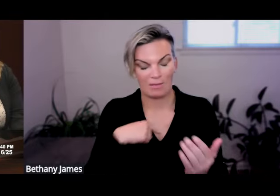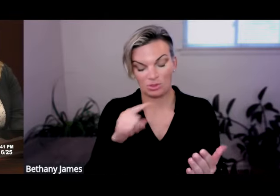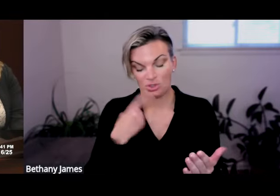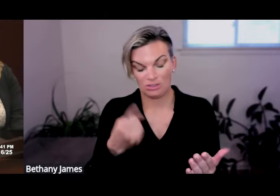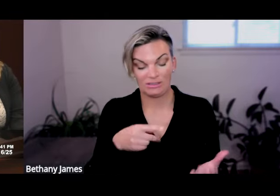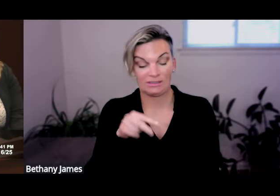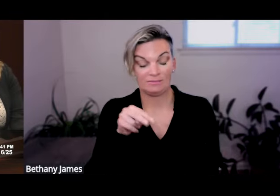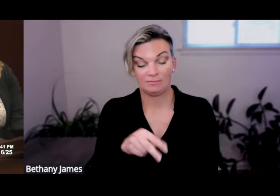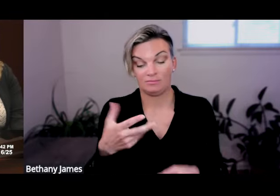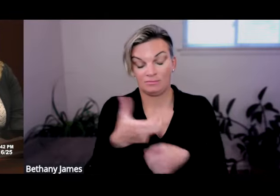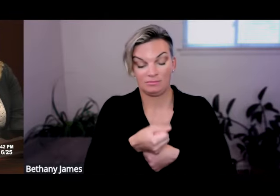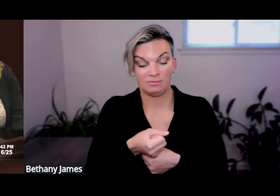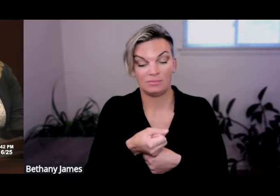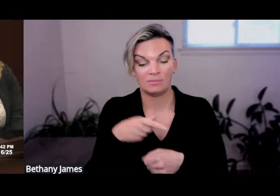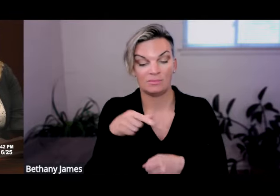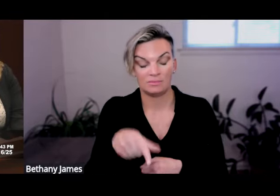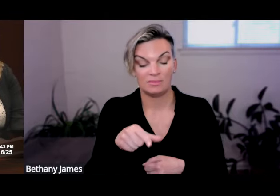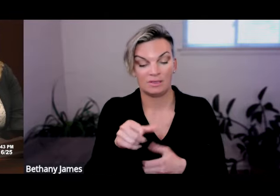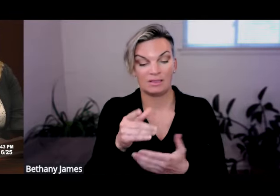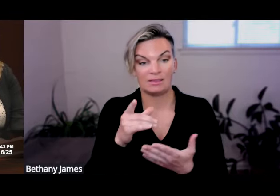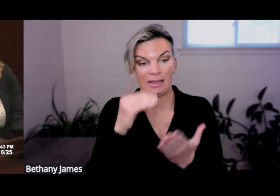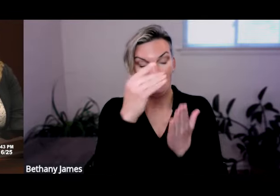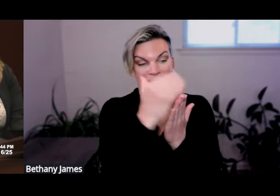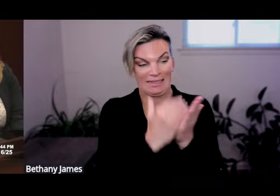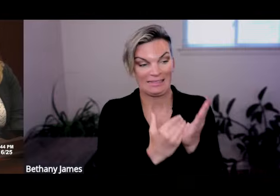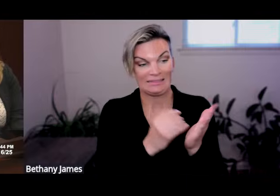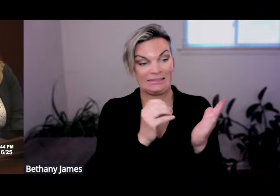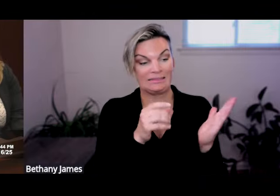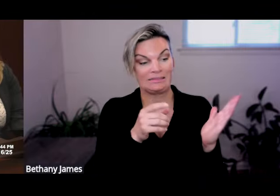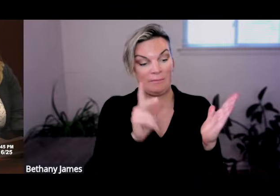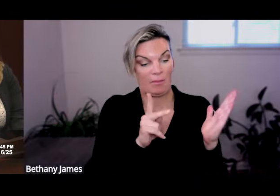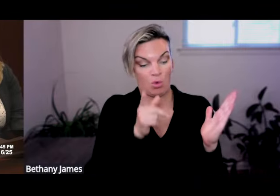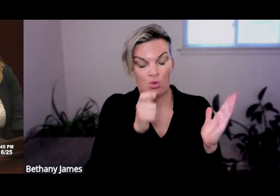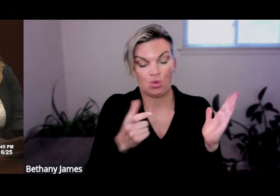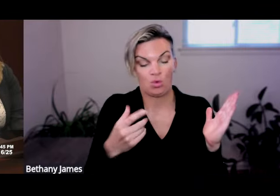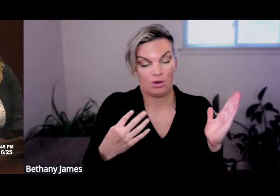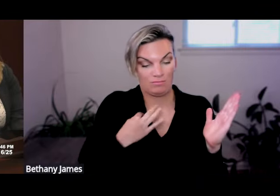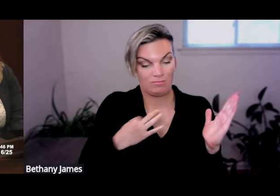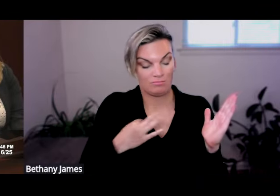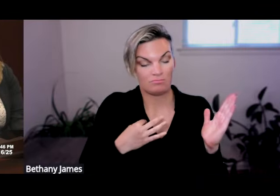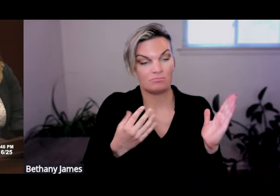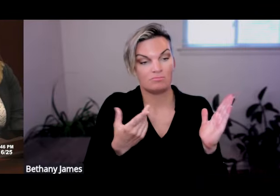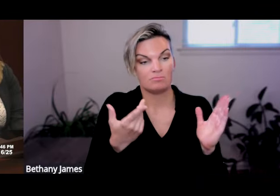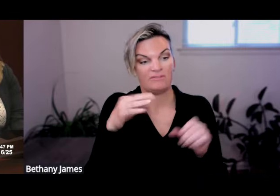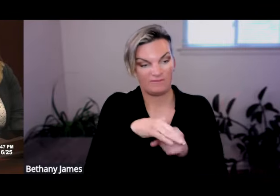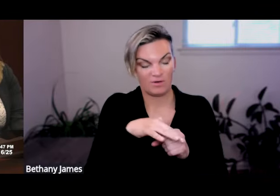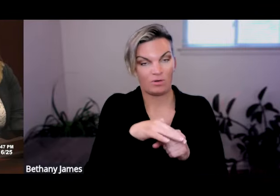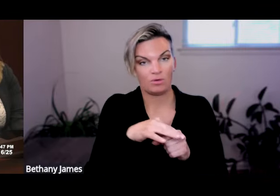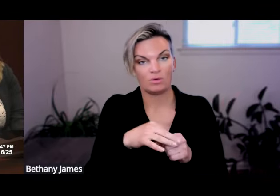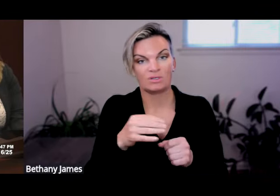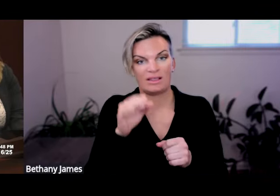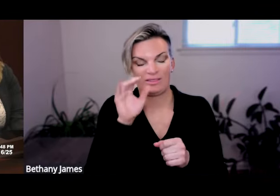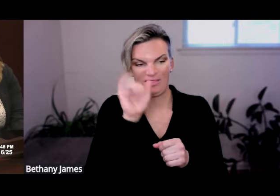at the list of individuals eligible to vote in state or local elections. I'm looking at words like